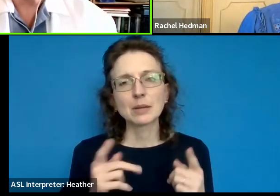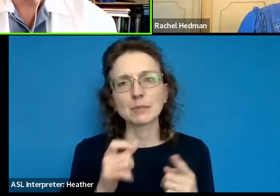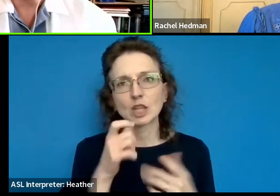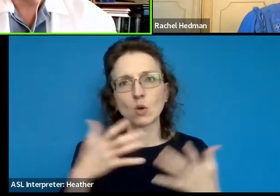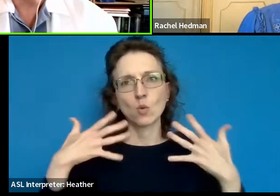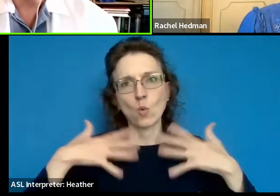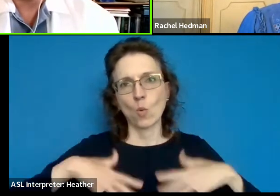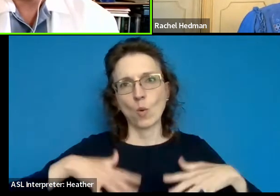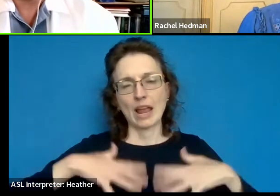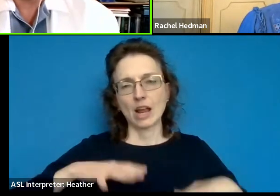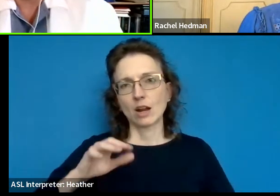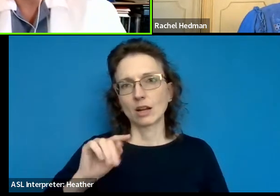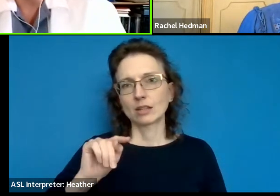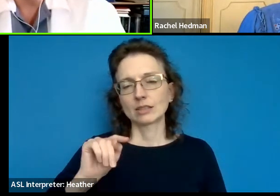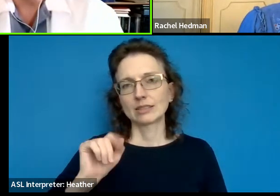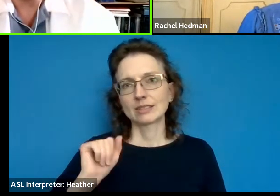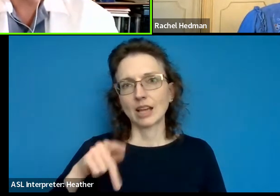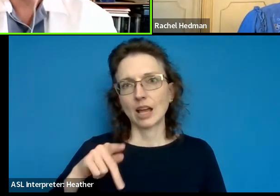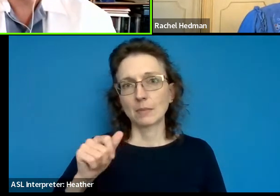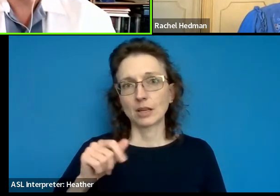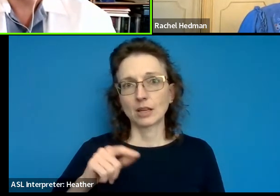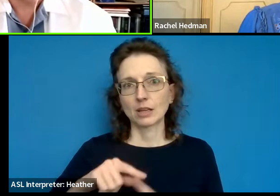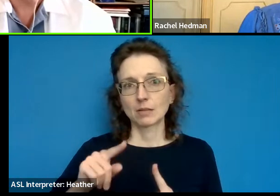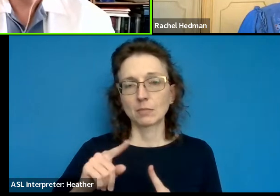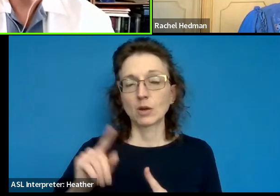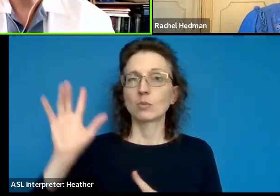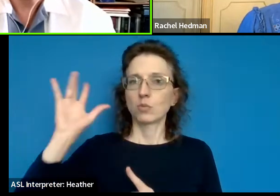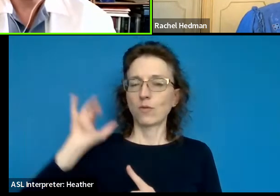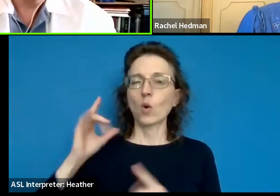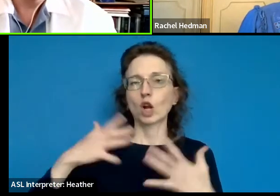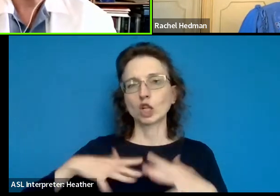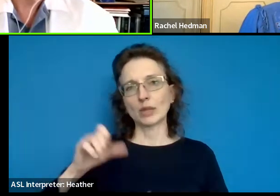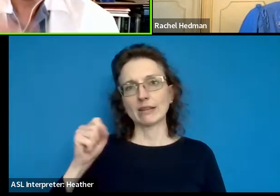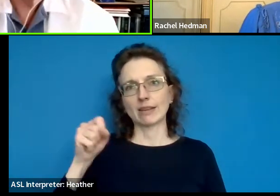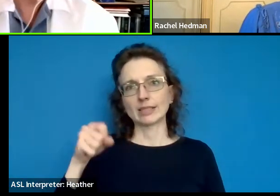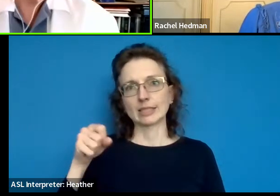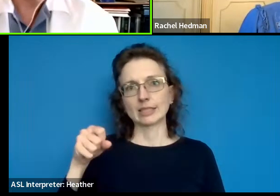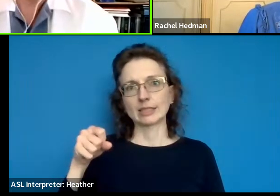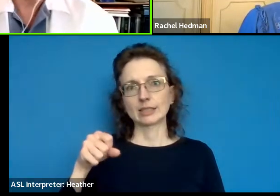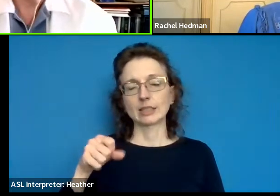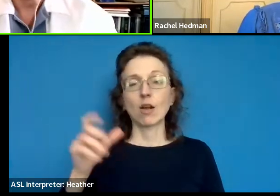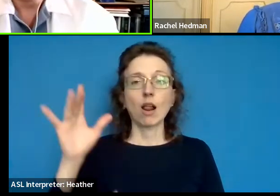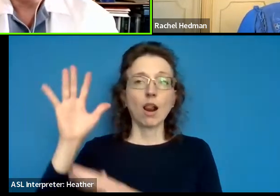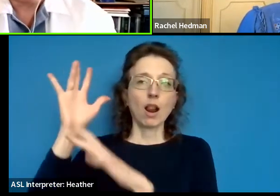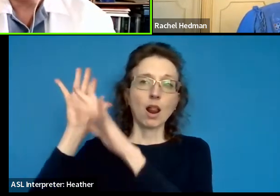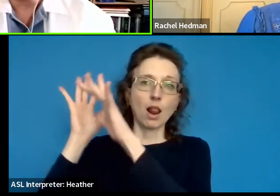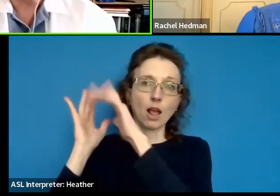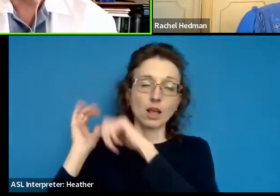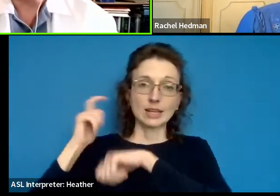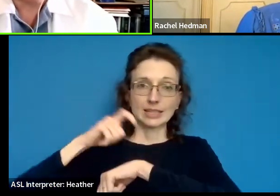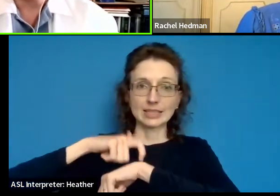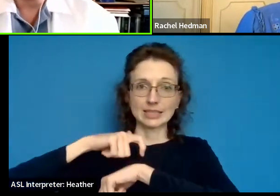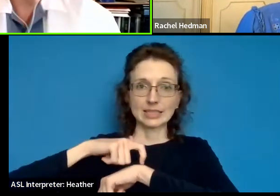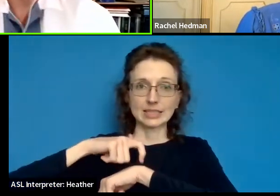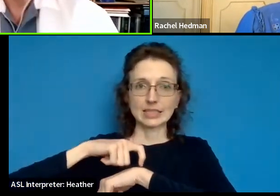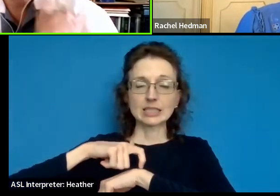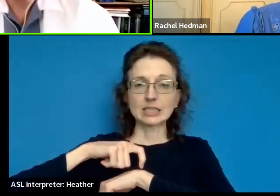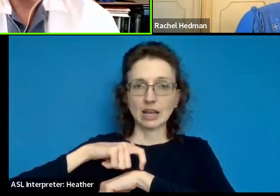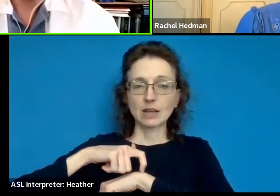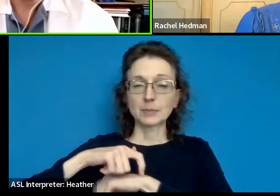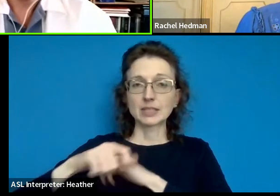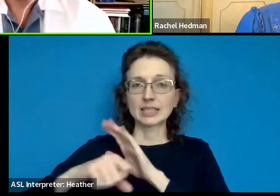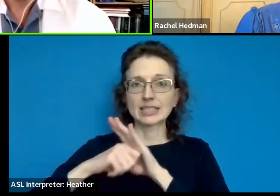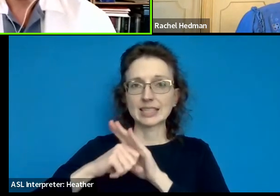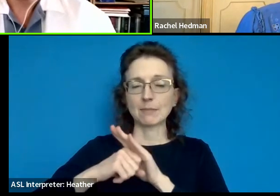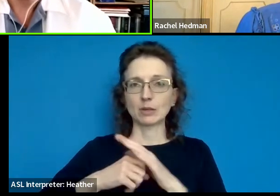tapa was the what clothing were made of before. So in early ancient times, I would have to say the symbols